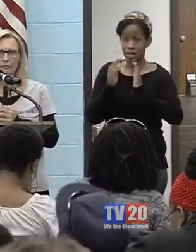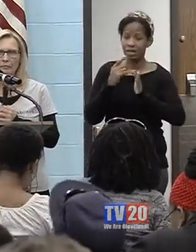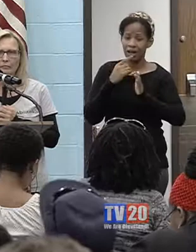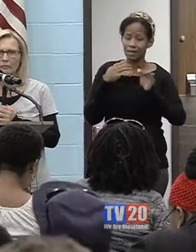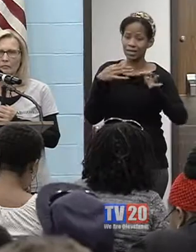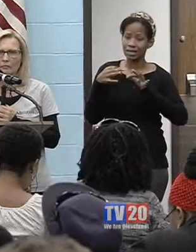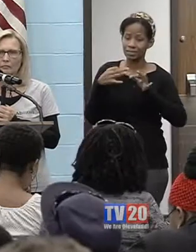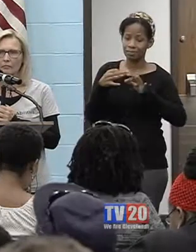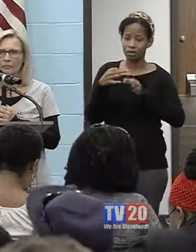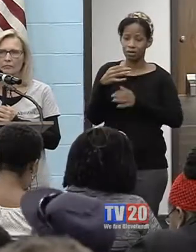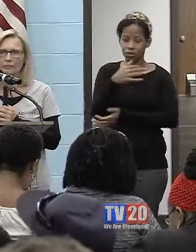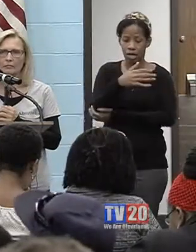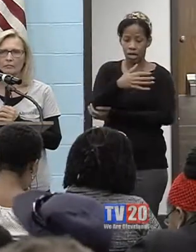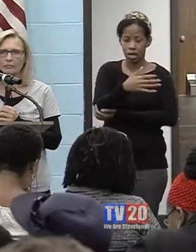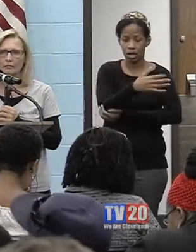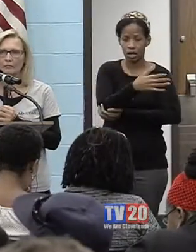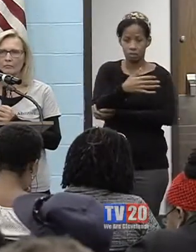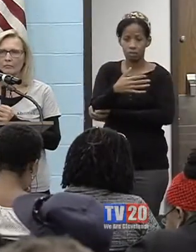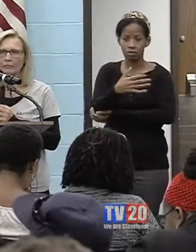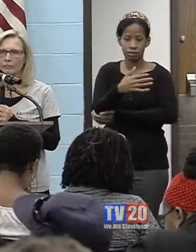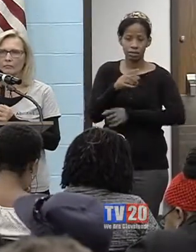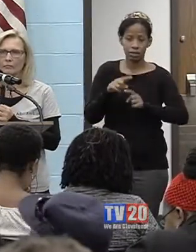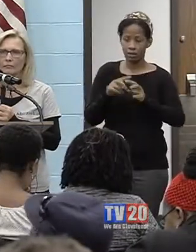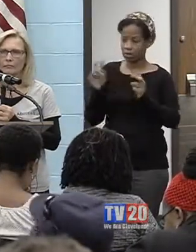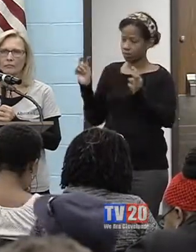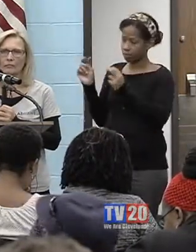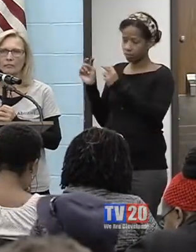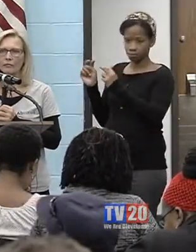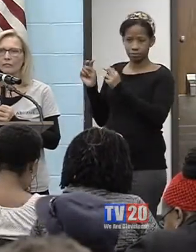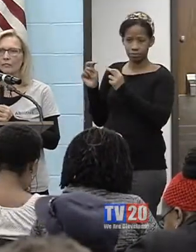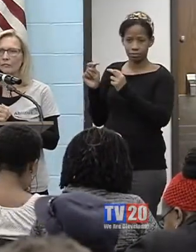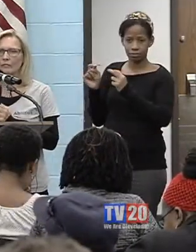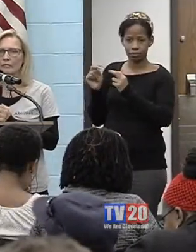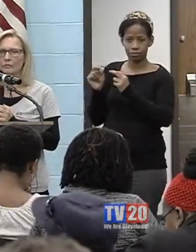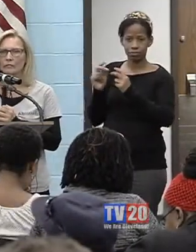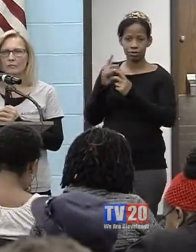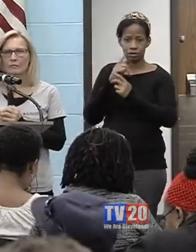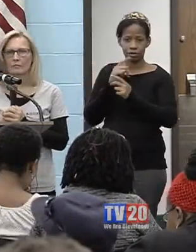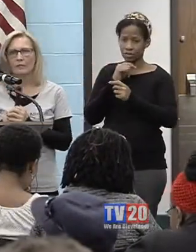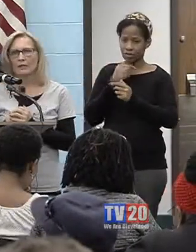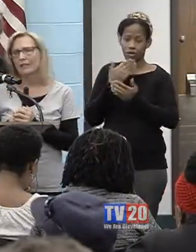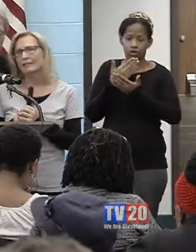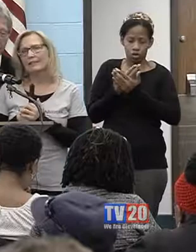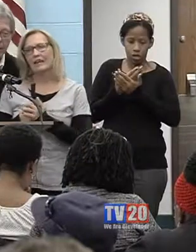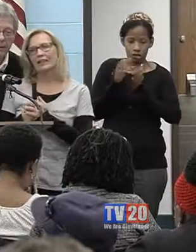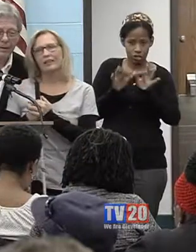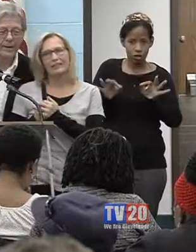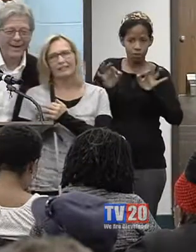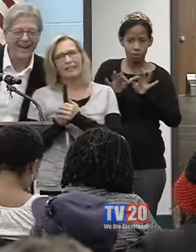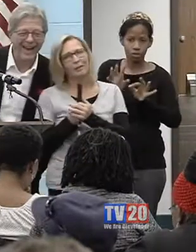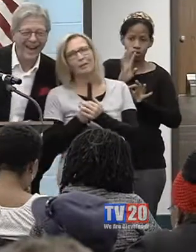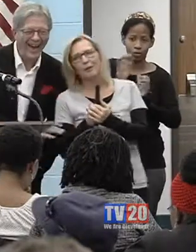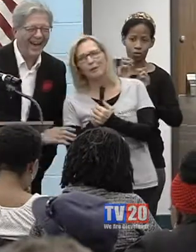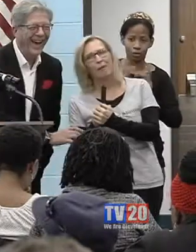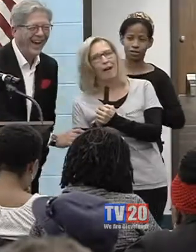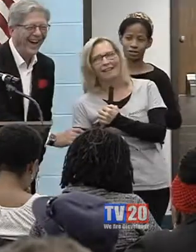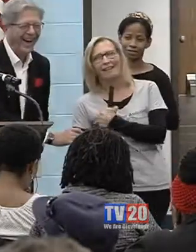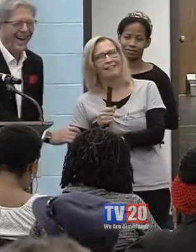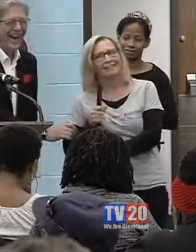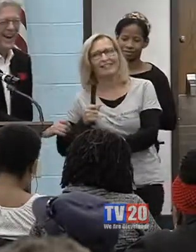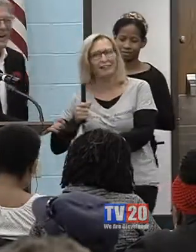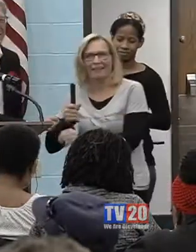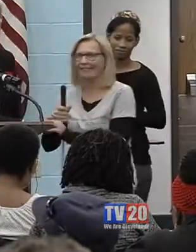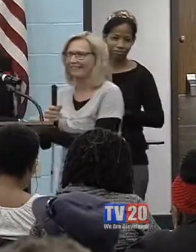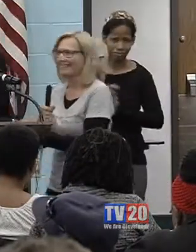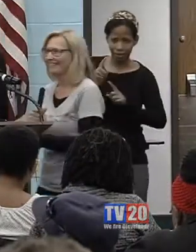But when you do that, most people have a tendency to turn around, and then you're both walking like a side crab. And that's not good, because then you'll both be walking